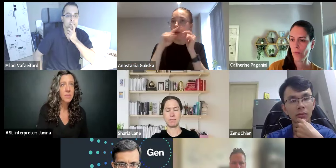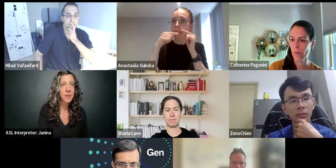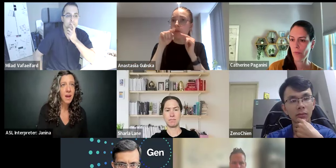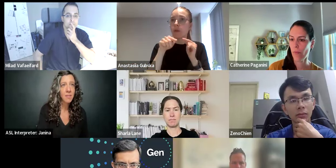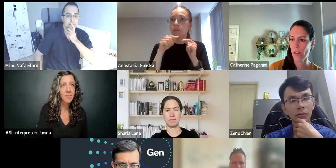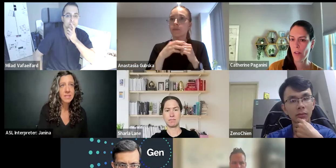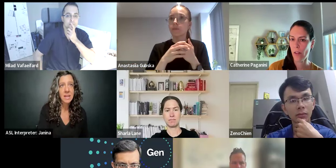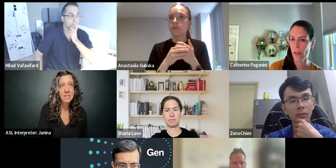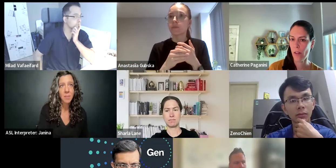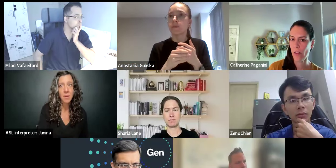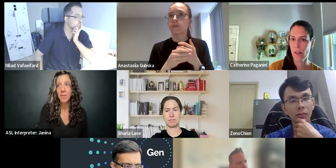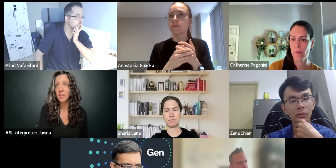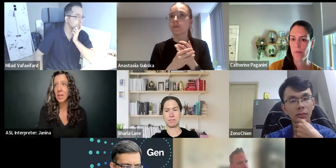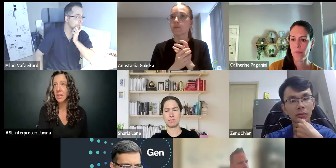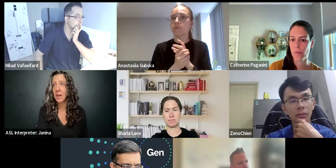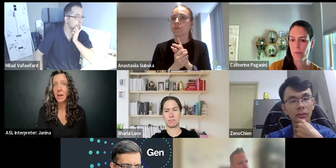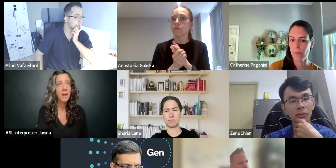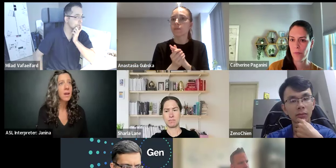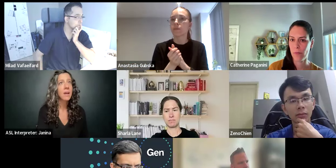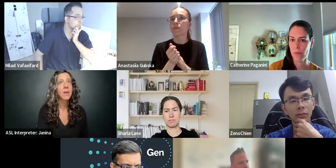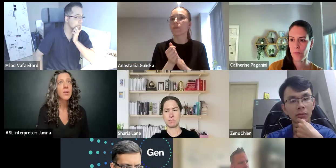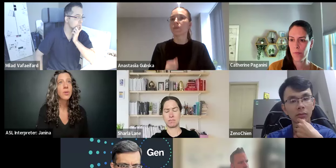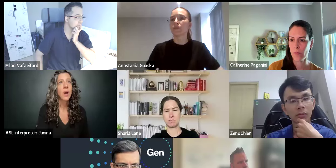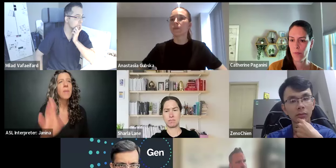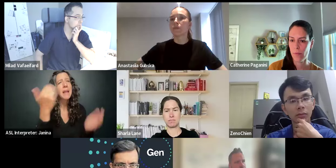So CPF is the next topic on the agenda.